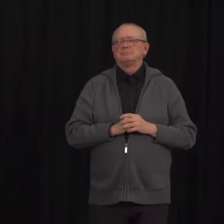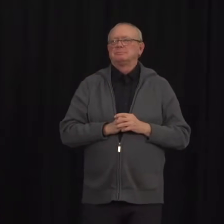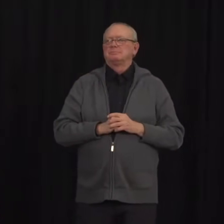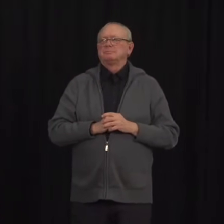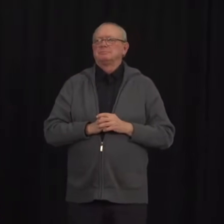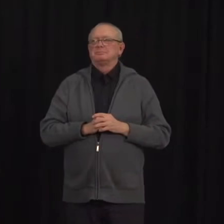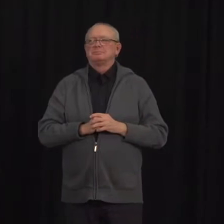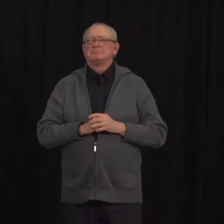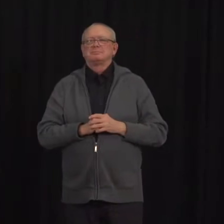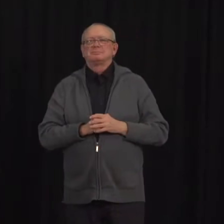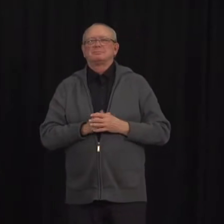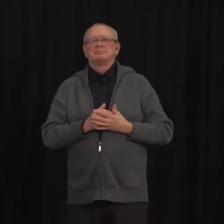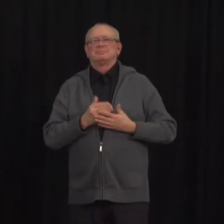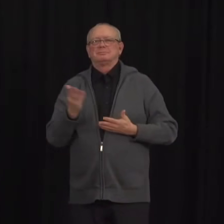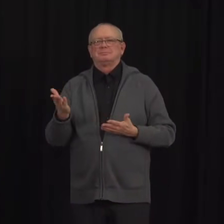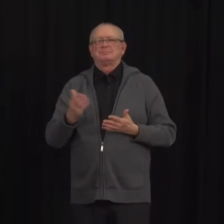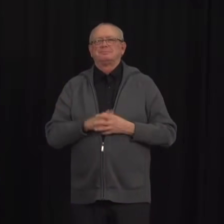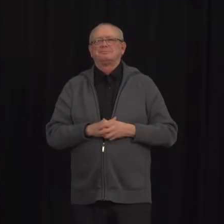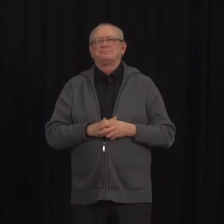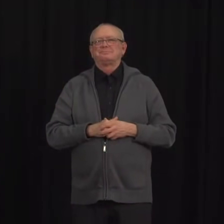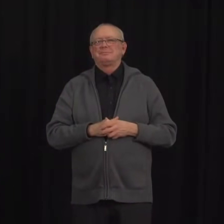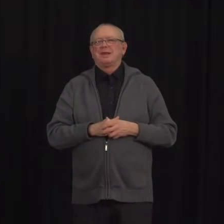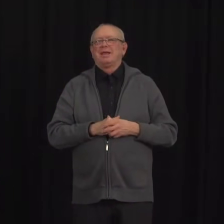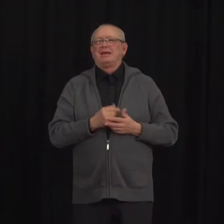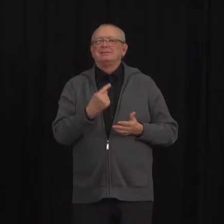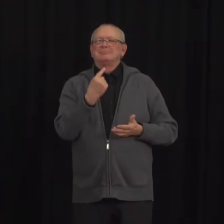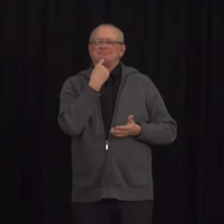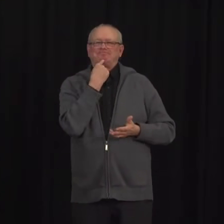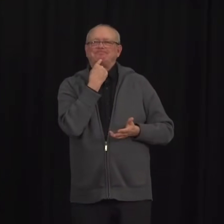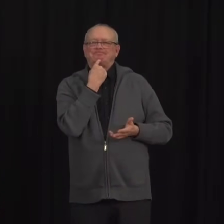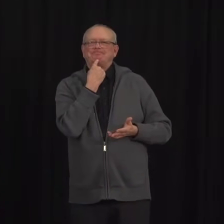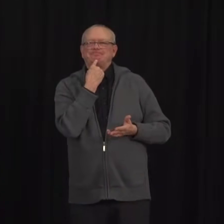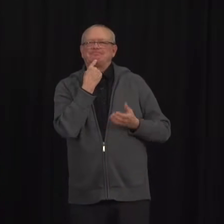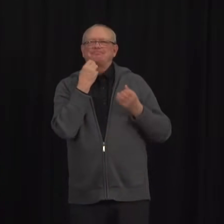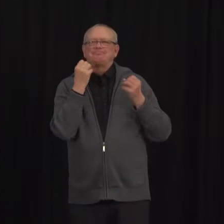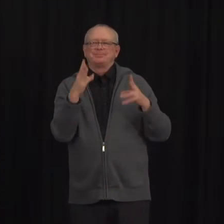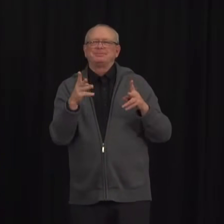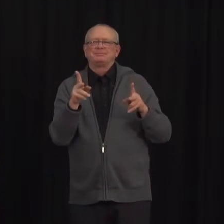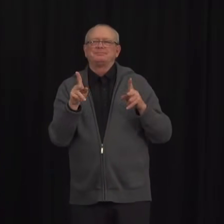It is disappointing that there are those who